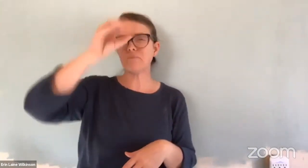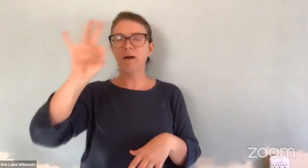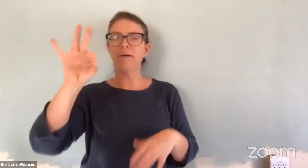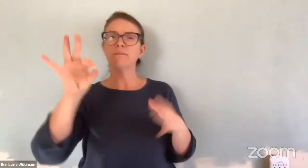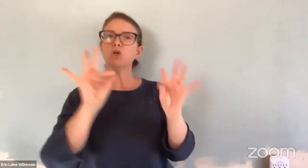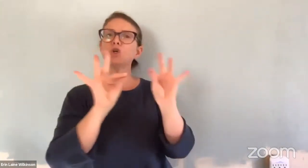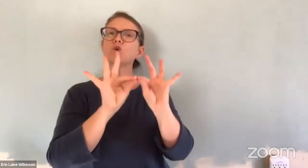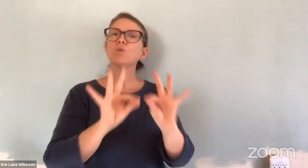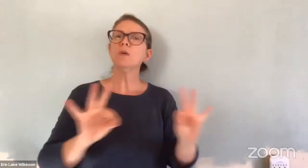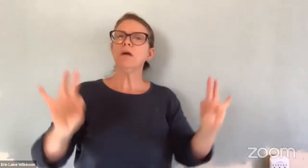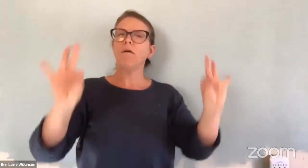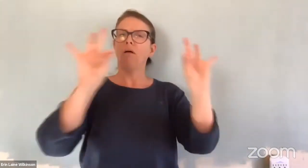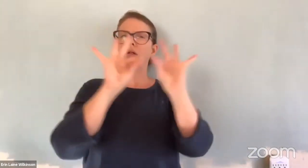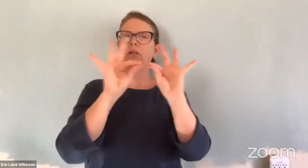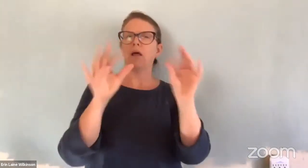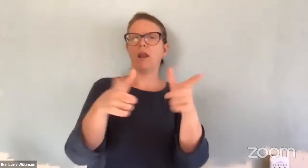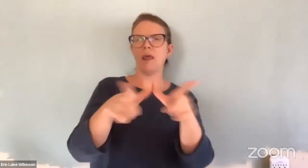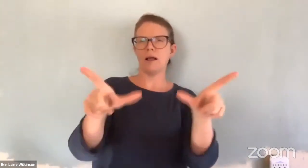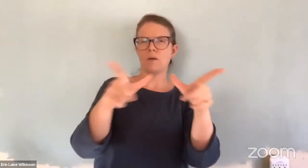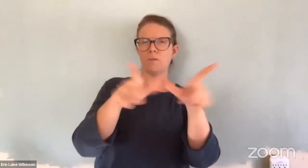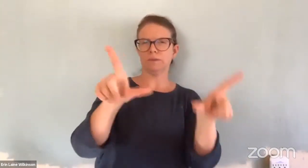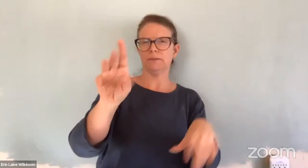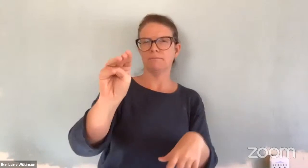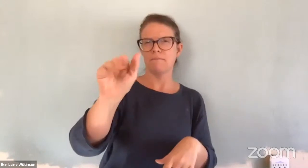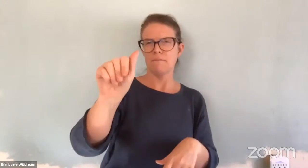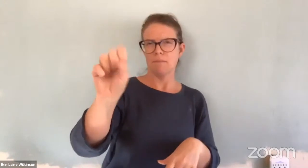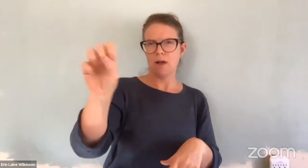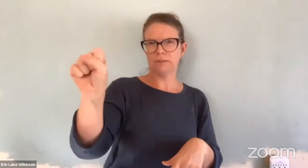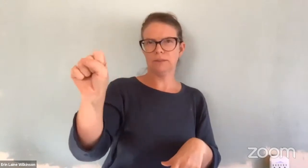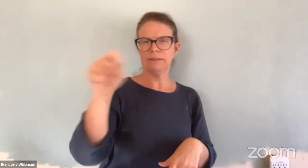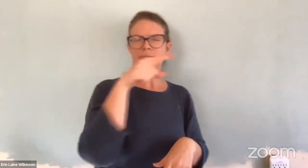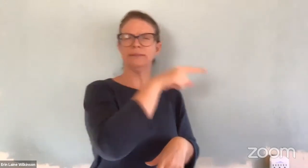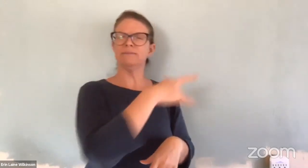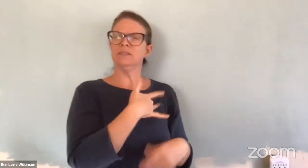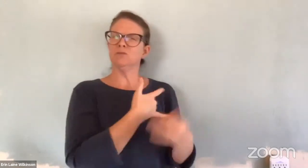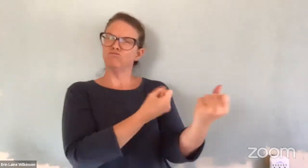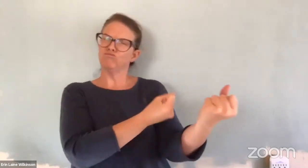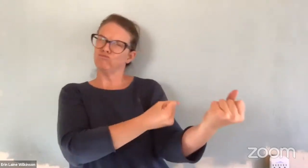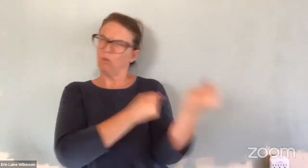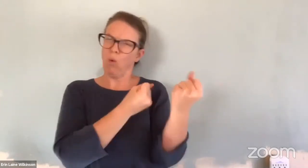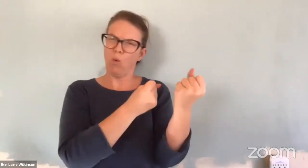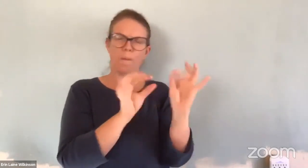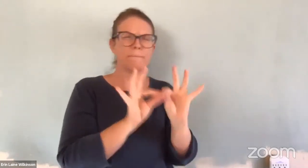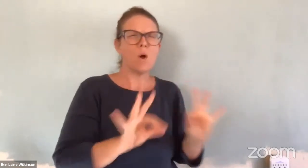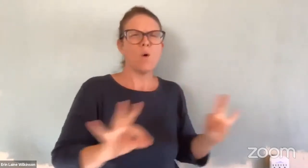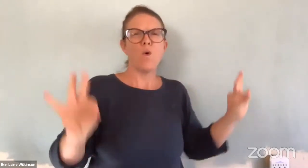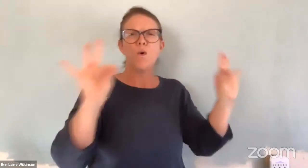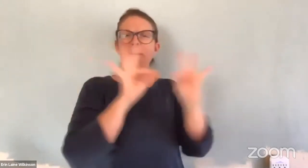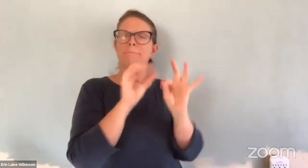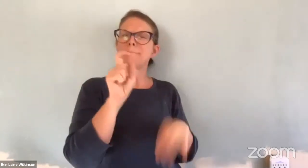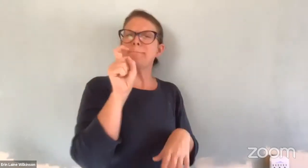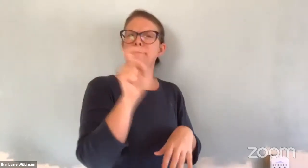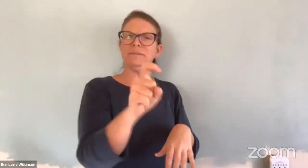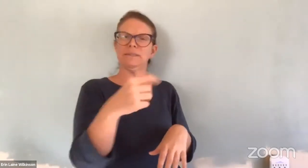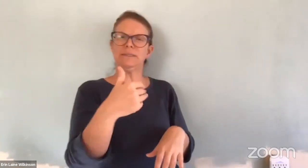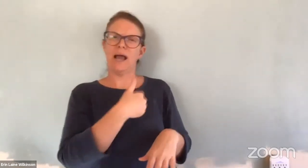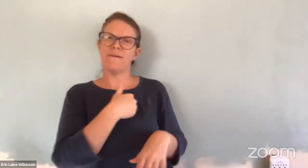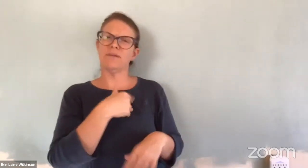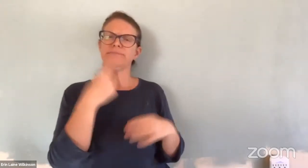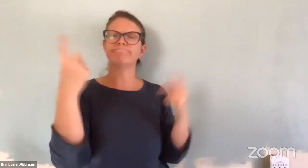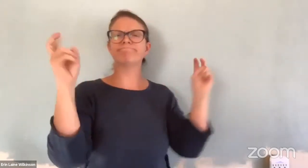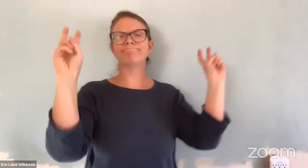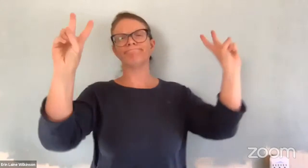structure, for example? Trevor talks about the concept of critical language mass. And he feels that